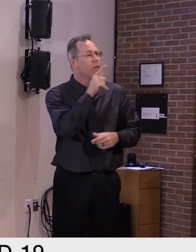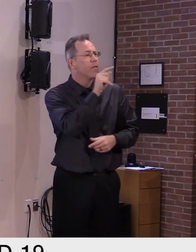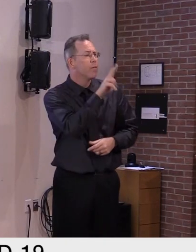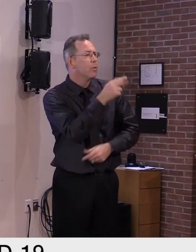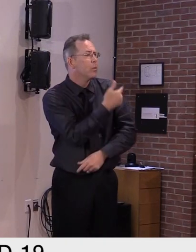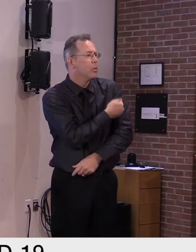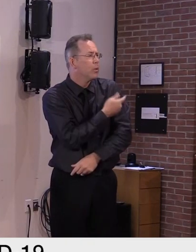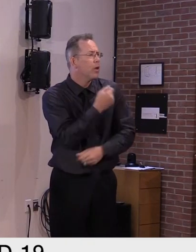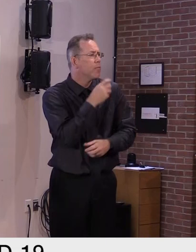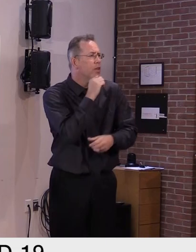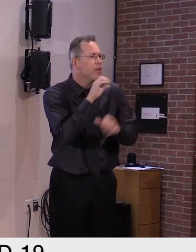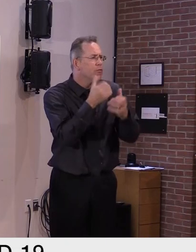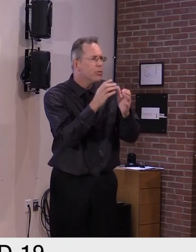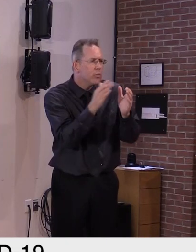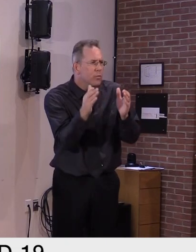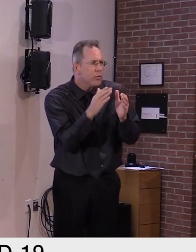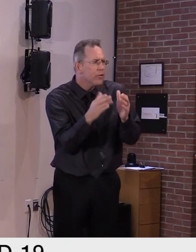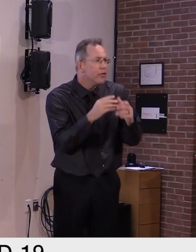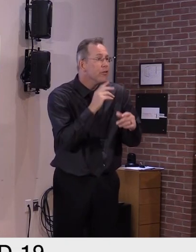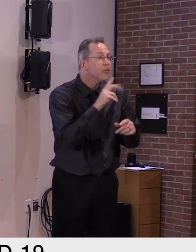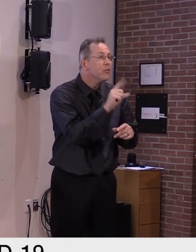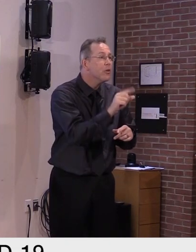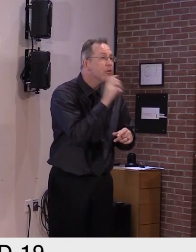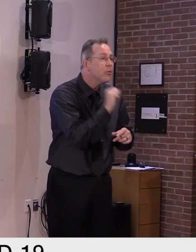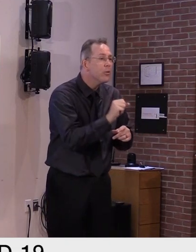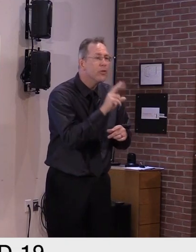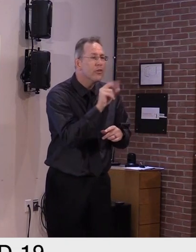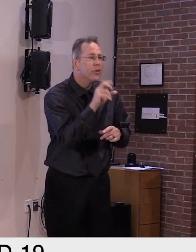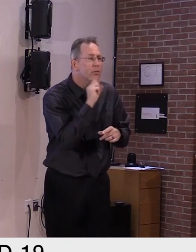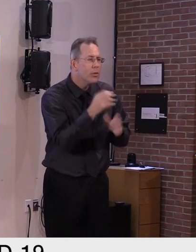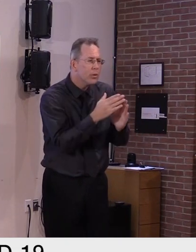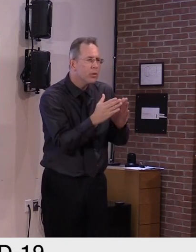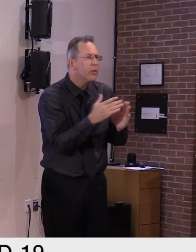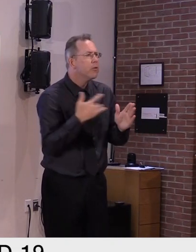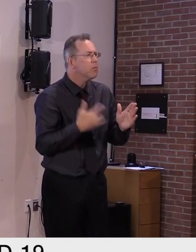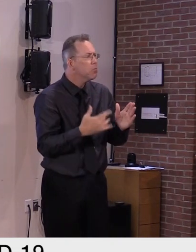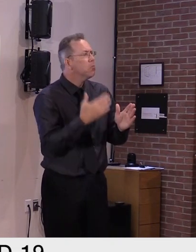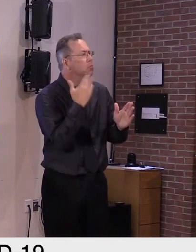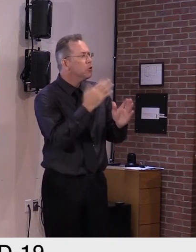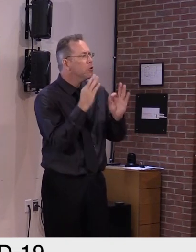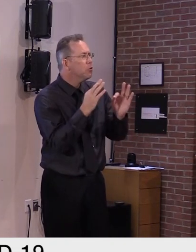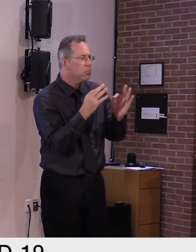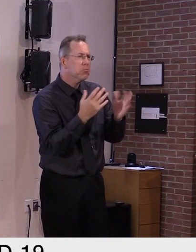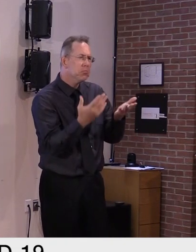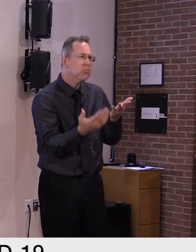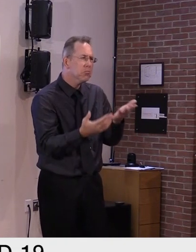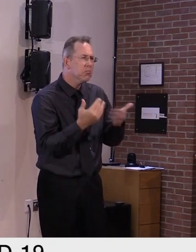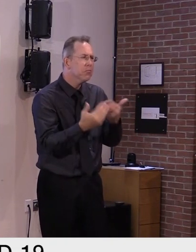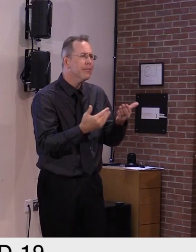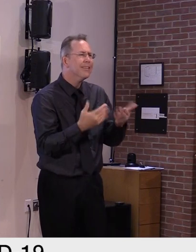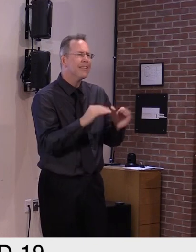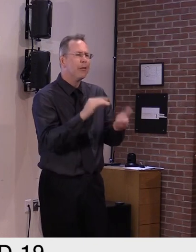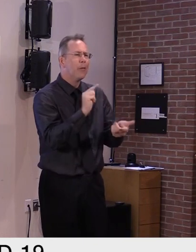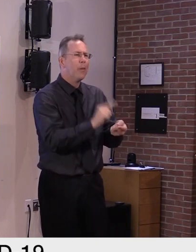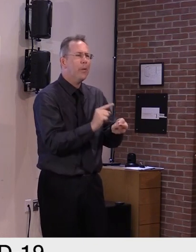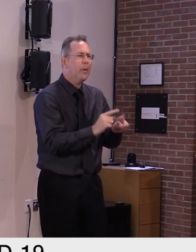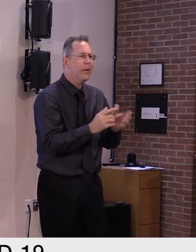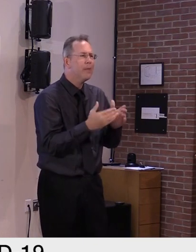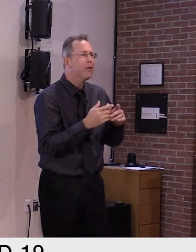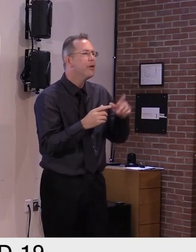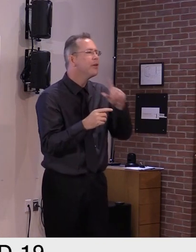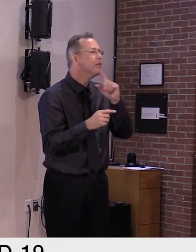20 to 30-year-old category, they're trending better than last week, which is a good sign, but still down compared to 2019.